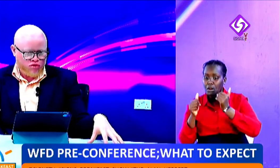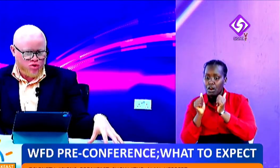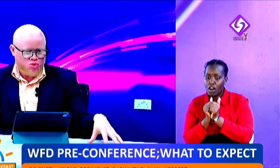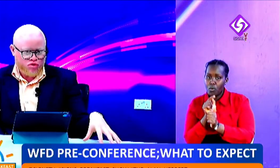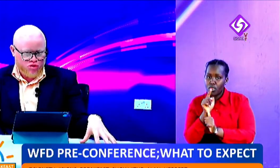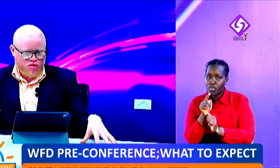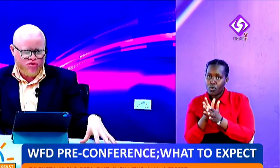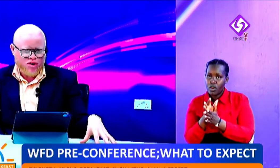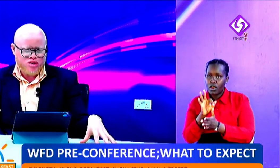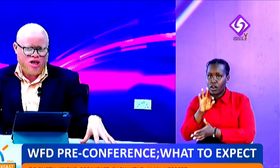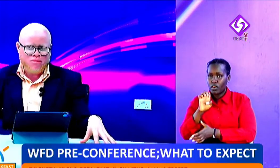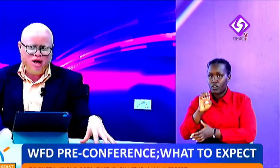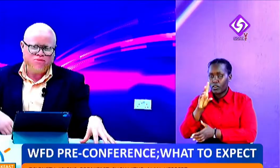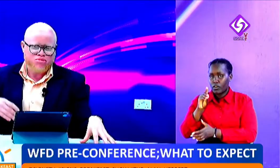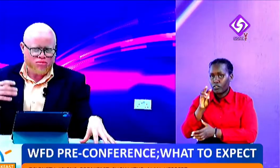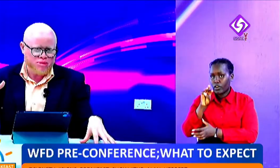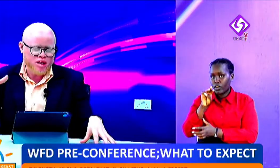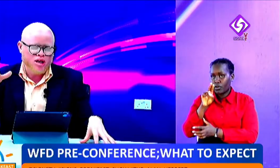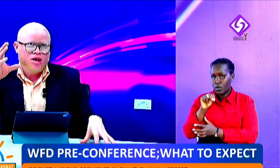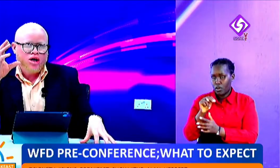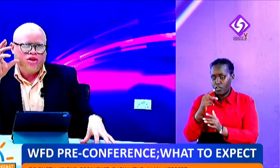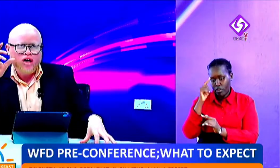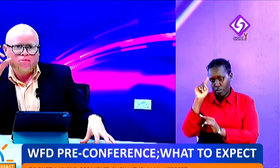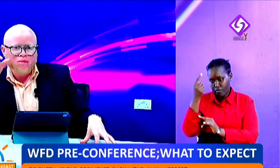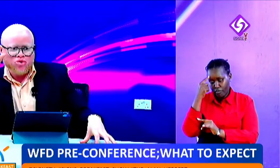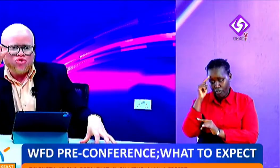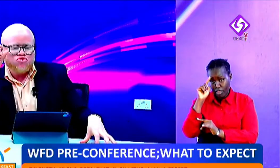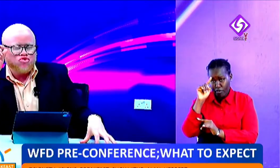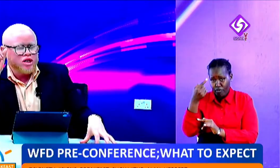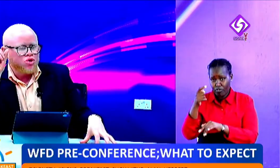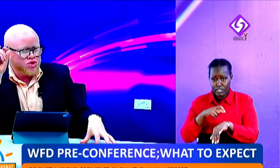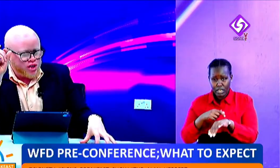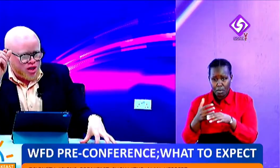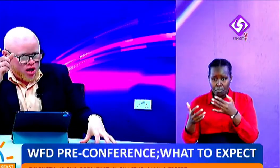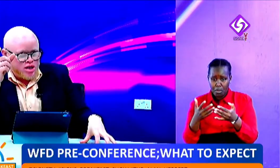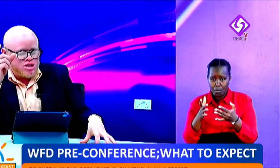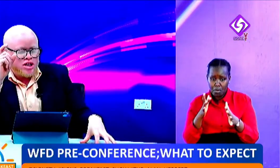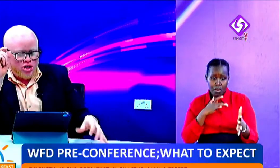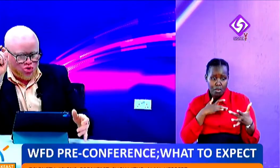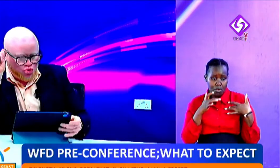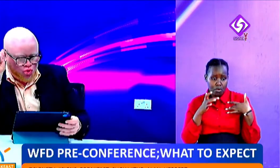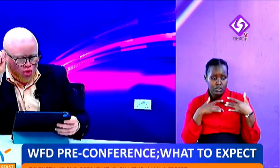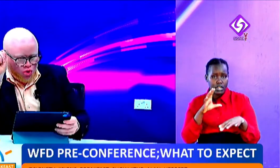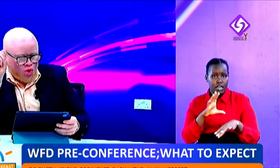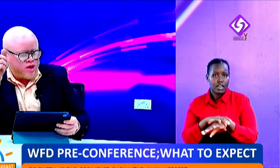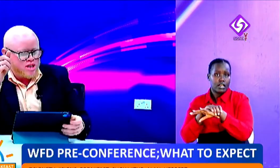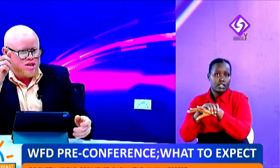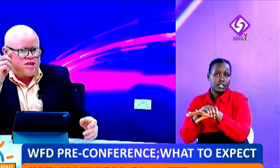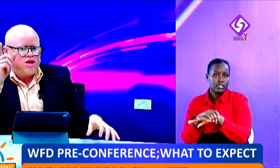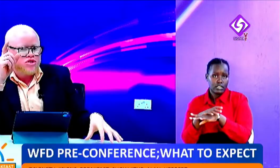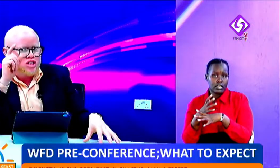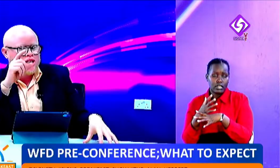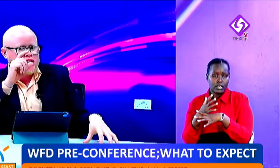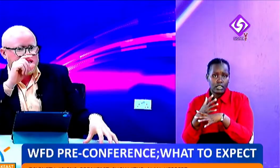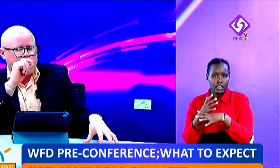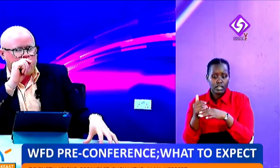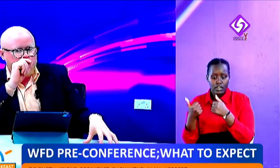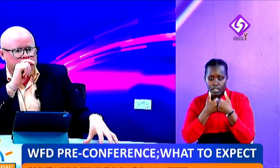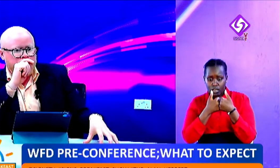FEDWIN for the very first time, and probably they might not really consider and take into cognizance the challenges that women who